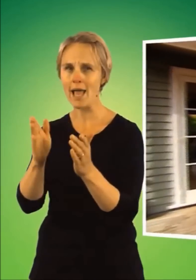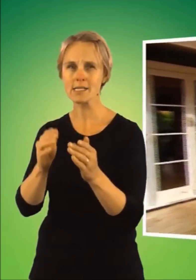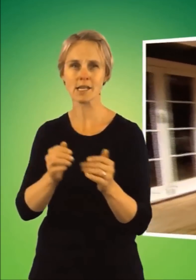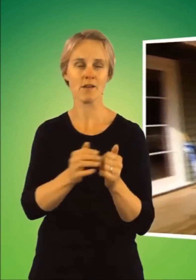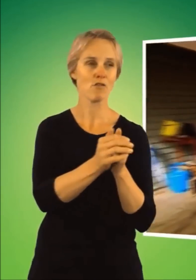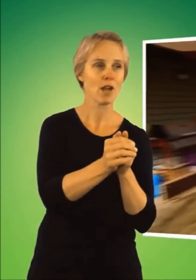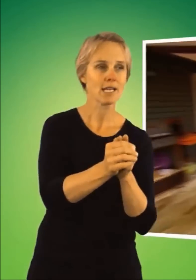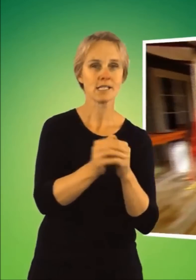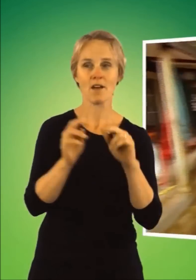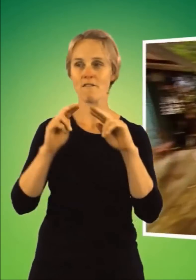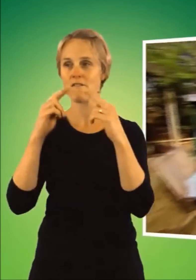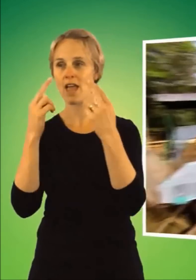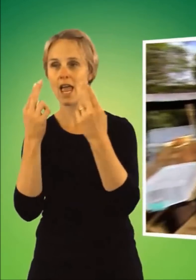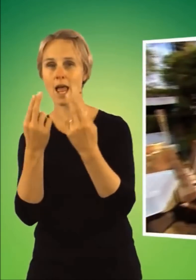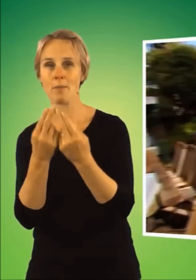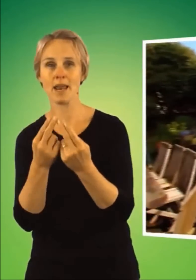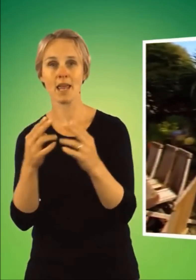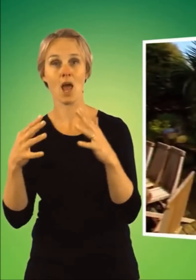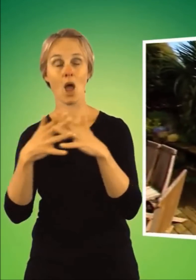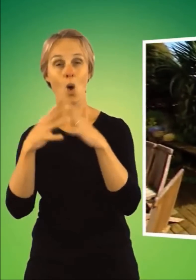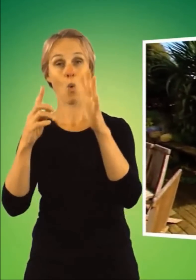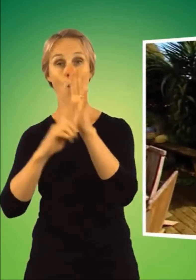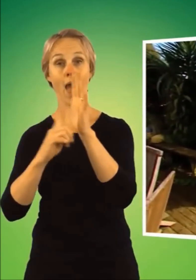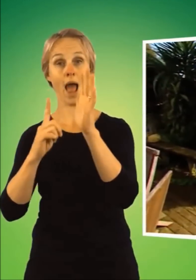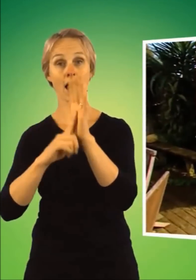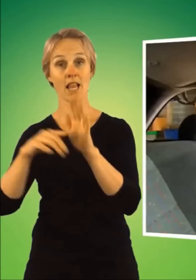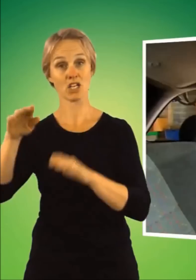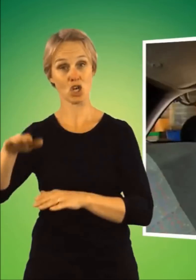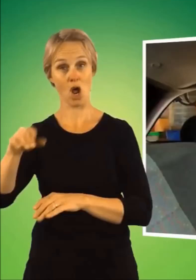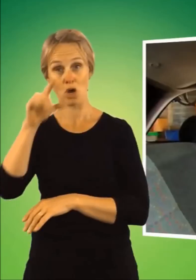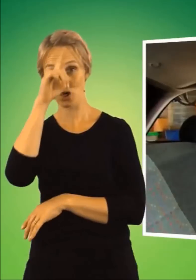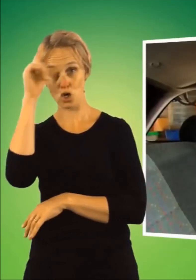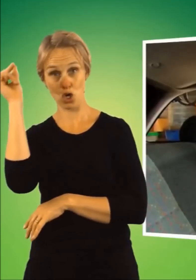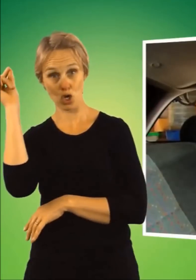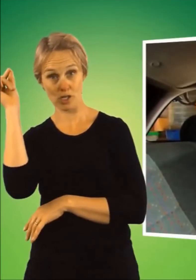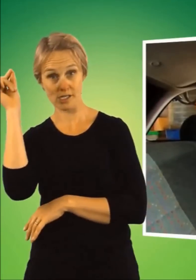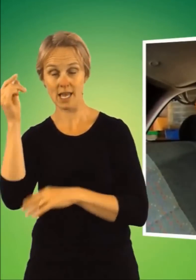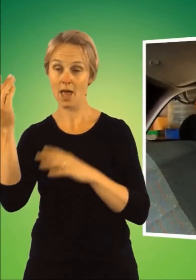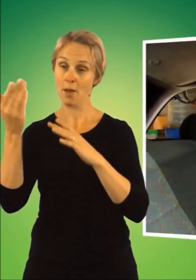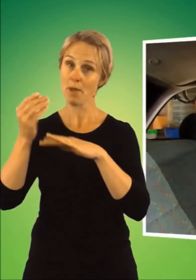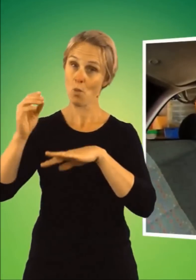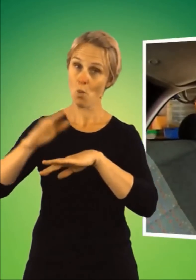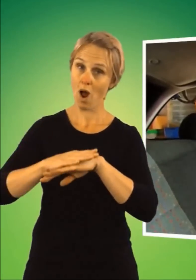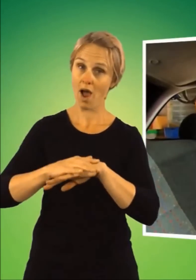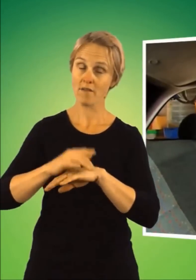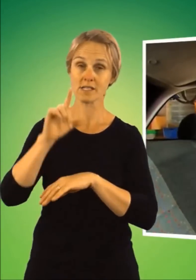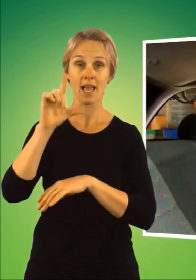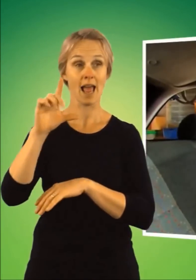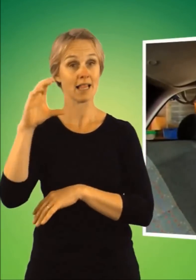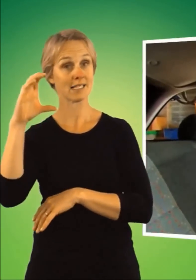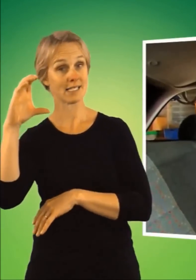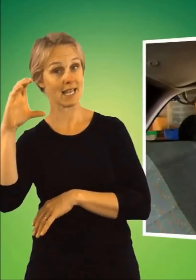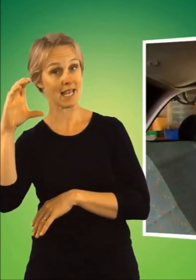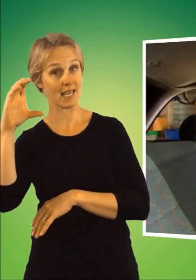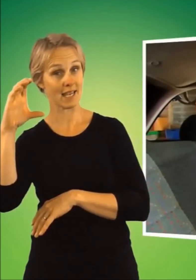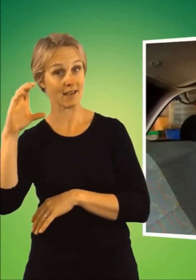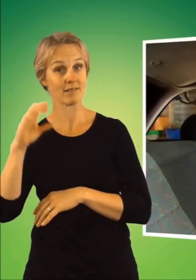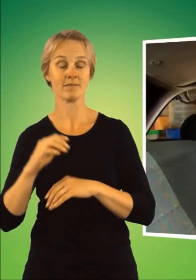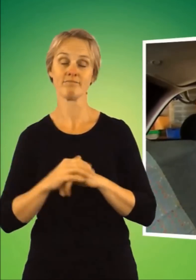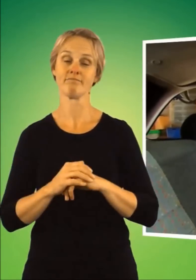Support can come in many ways, from friends and family, your well child nurse, lactation consultants, midwives, and the support of women in